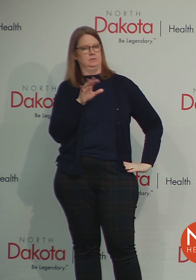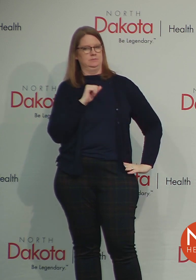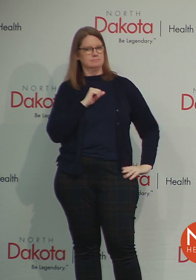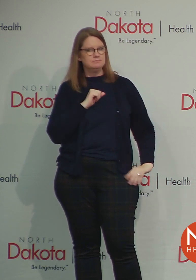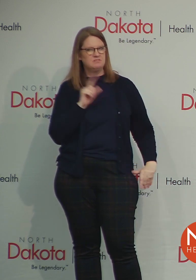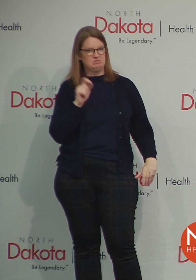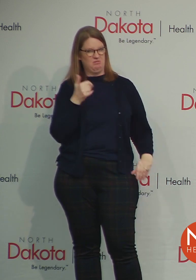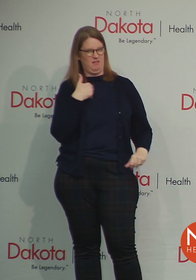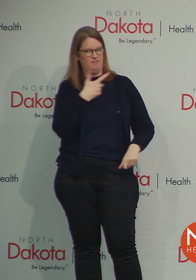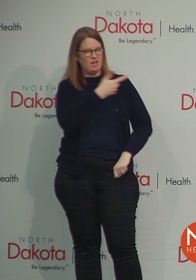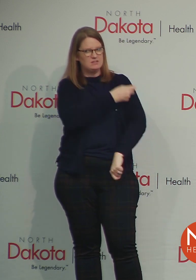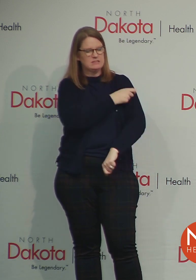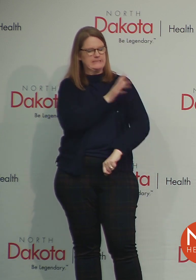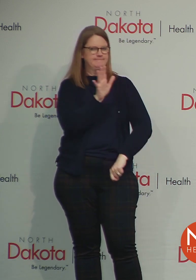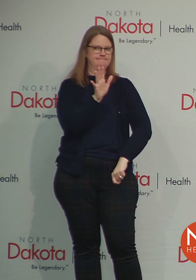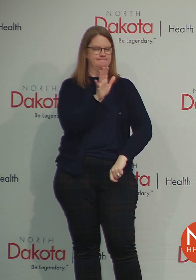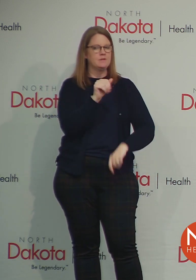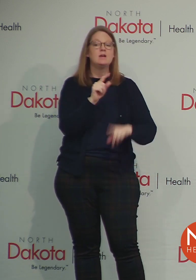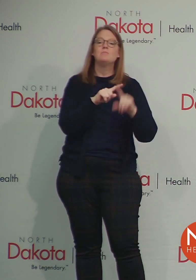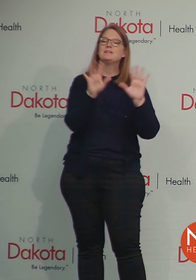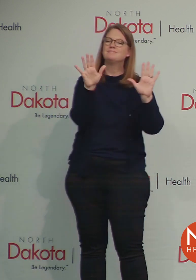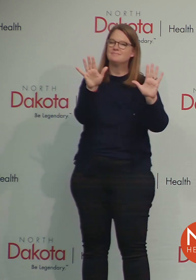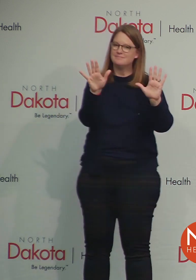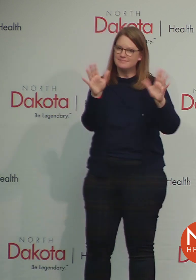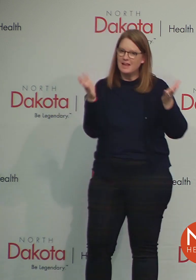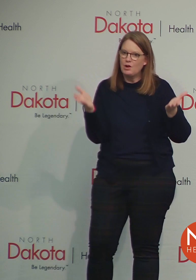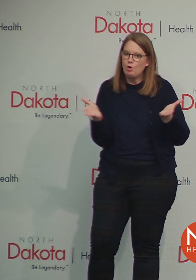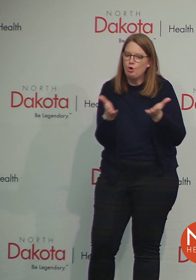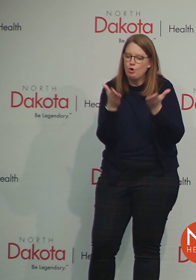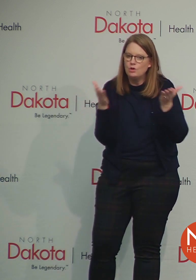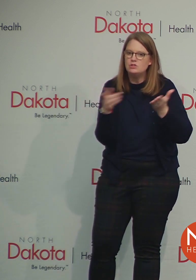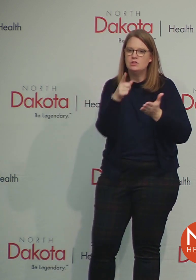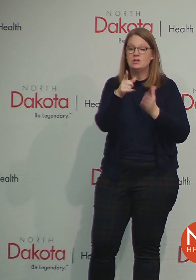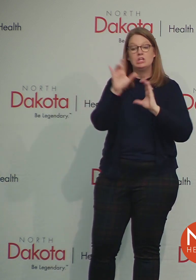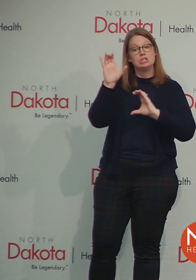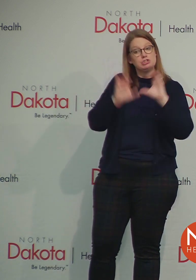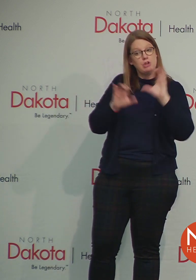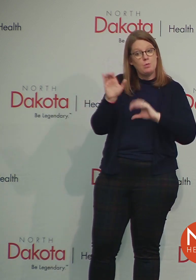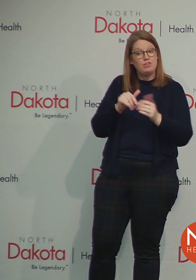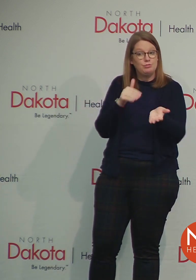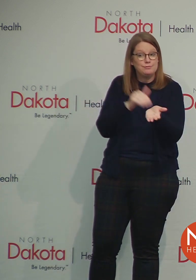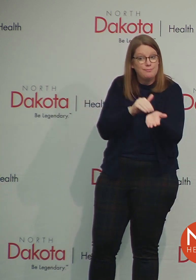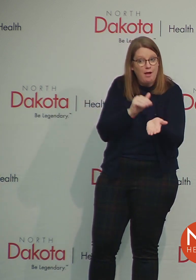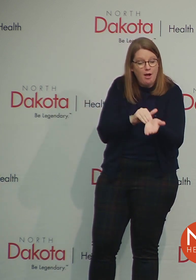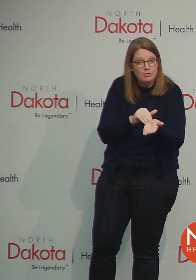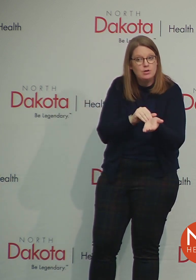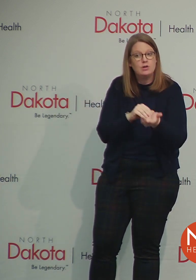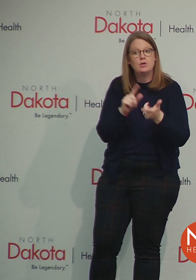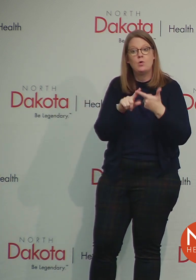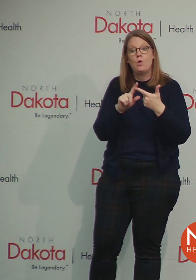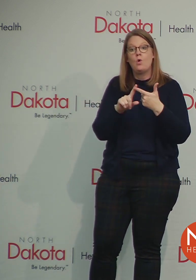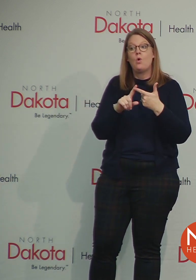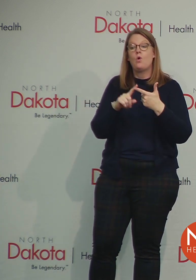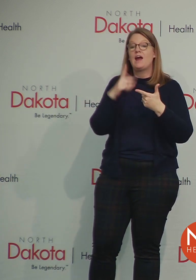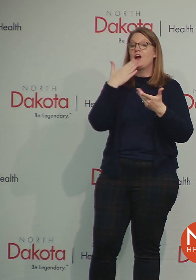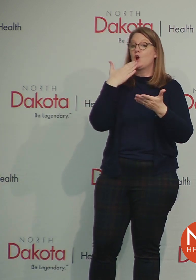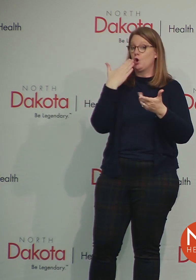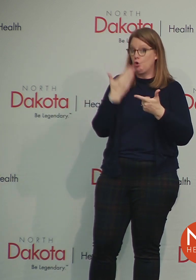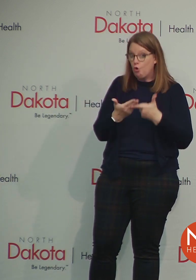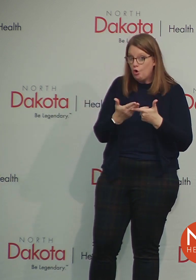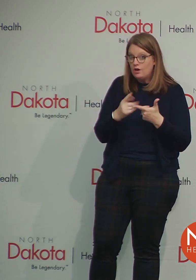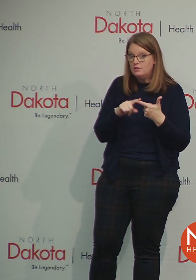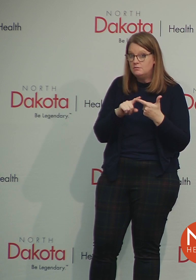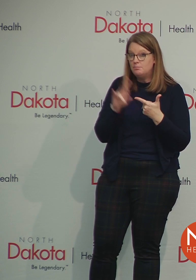to receive the vaccine. I just want to encourage everyone to talk to their healthcare provider or a reputable source